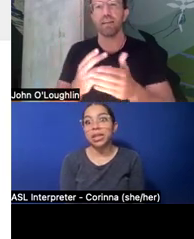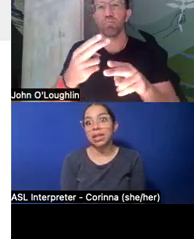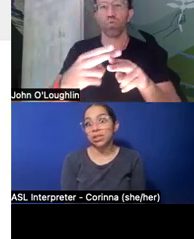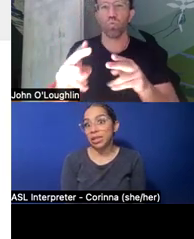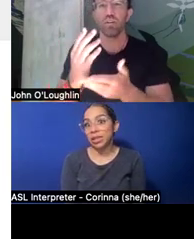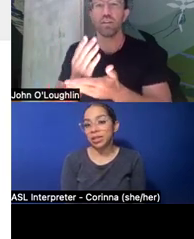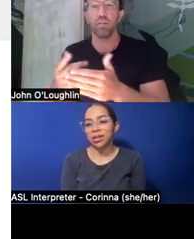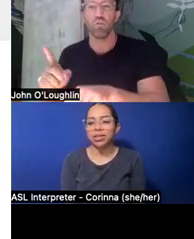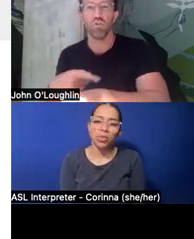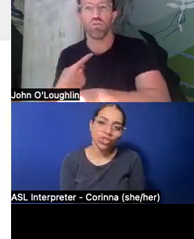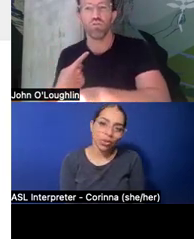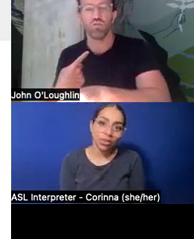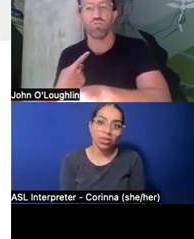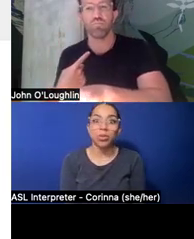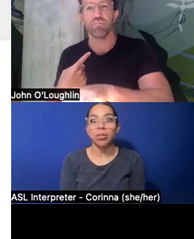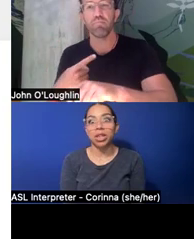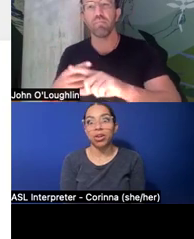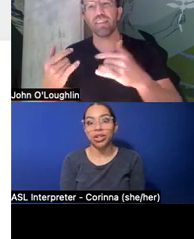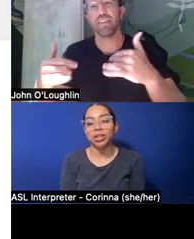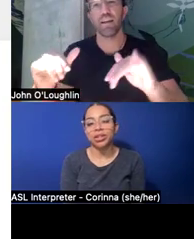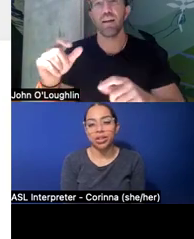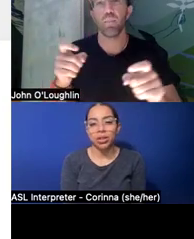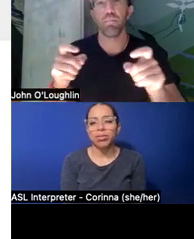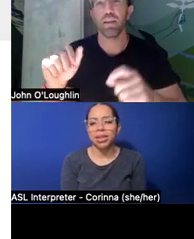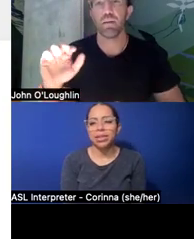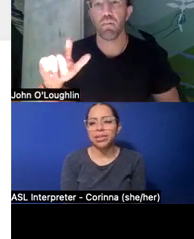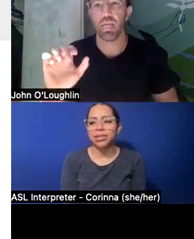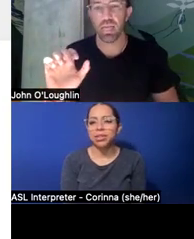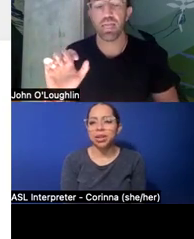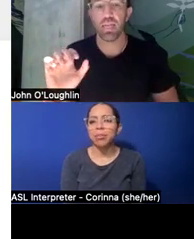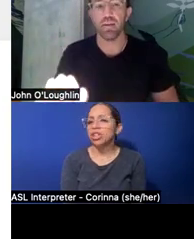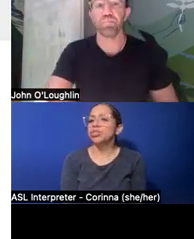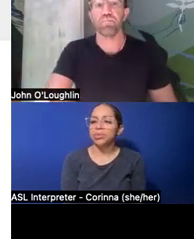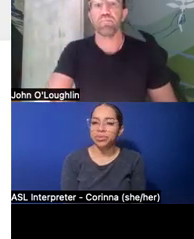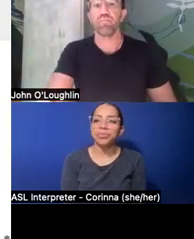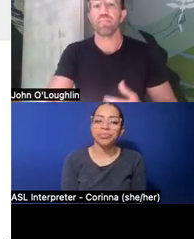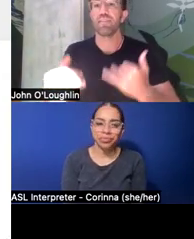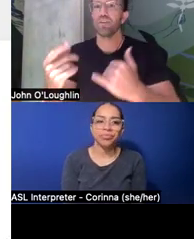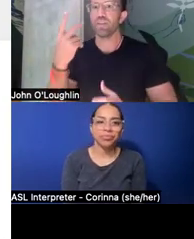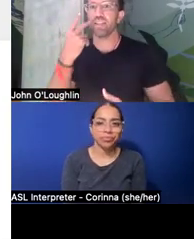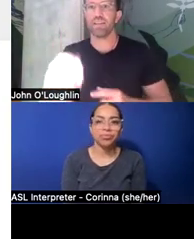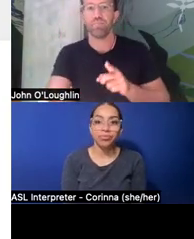scripts. That's weekly. Some are short, some are a bit longer, but it's still manageable.